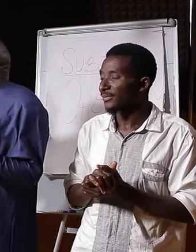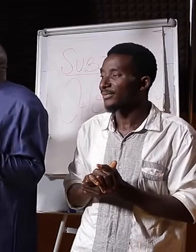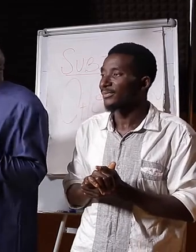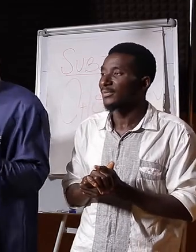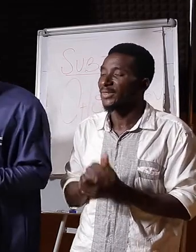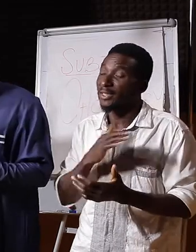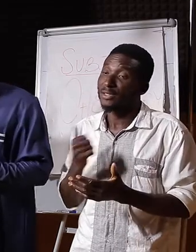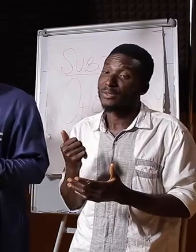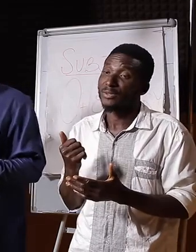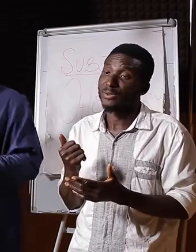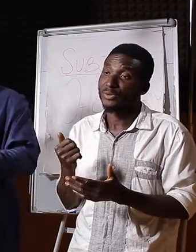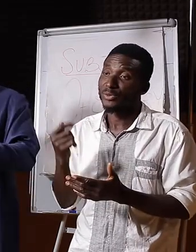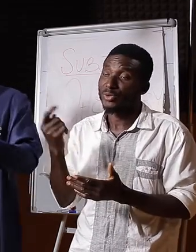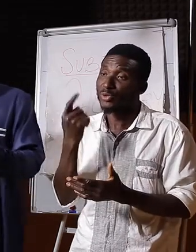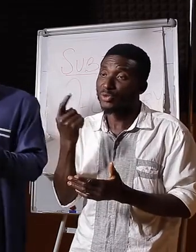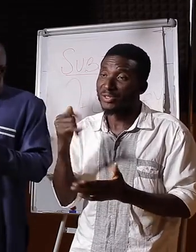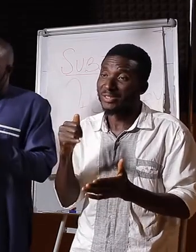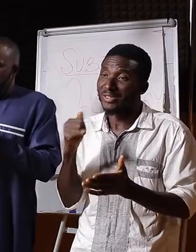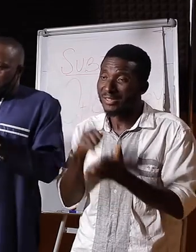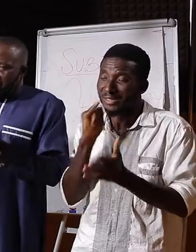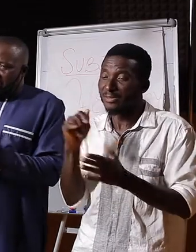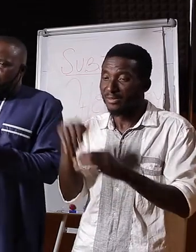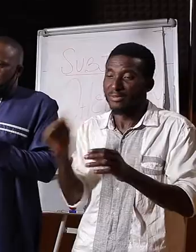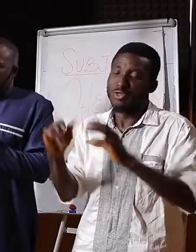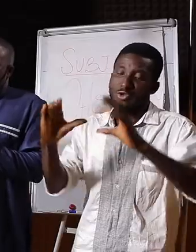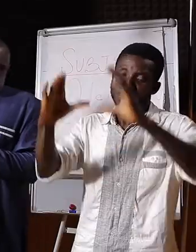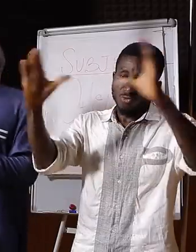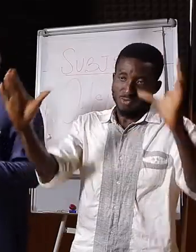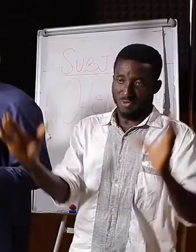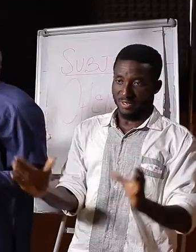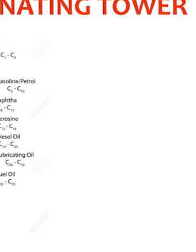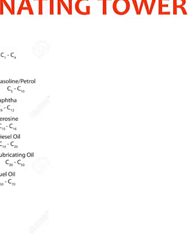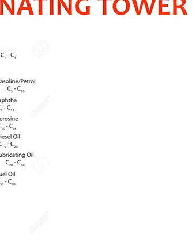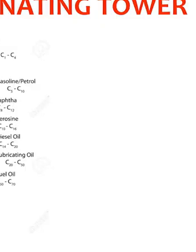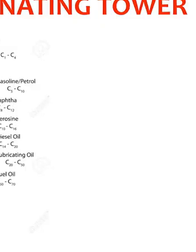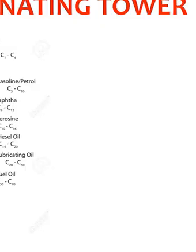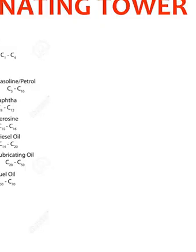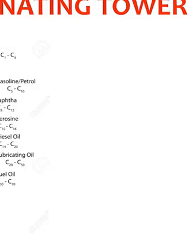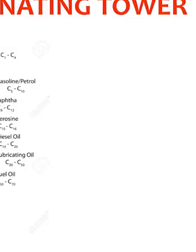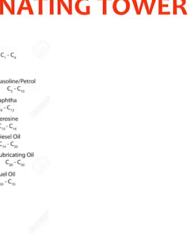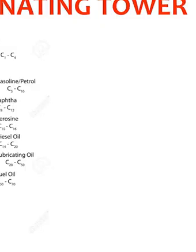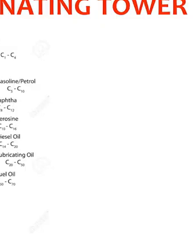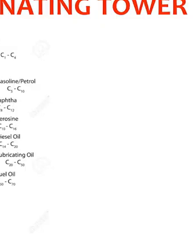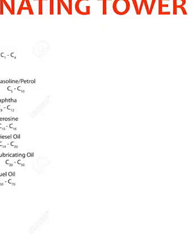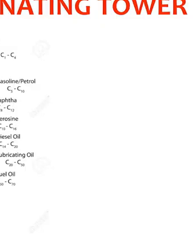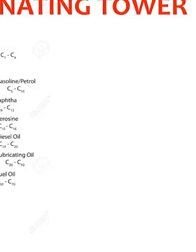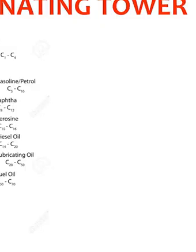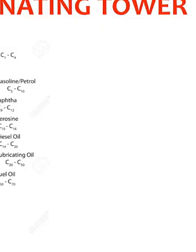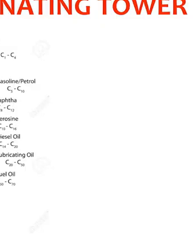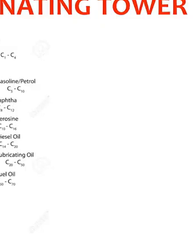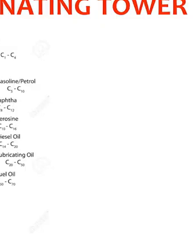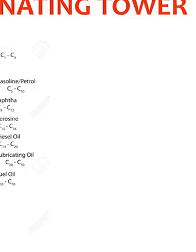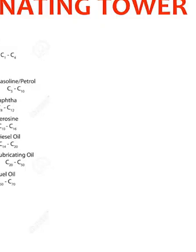then into a particular container. In chemistry, we describe that container as the fractionating tower. You can see